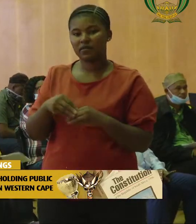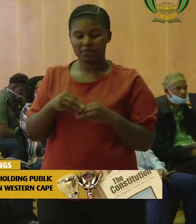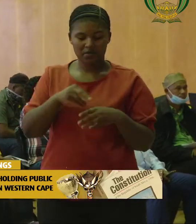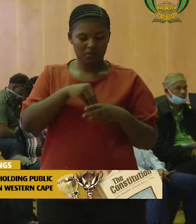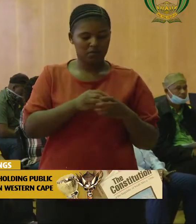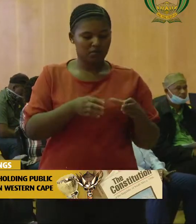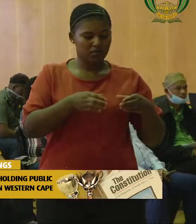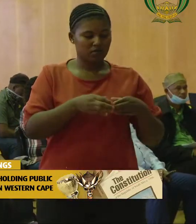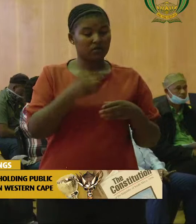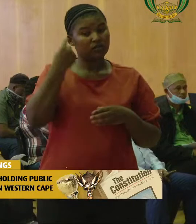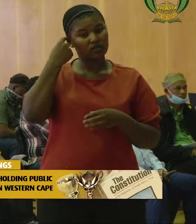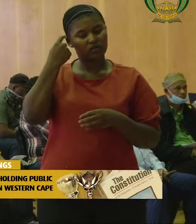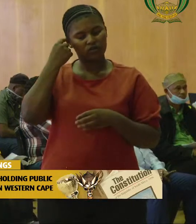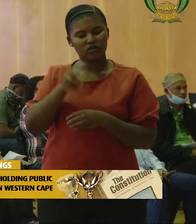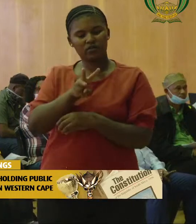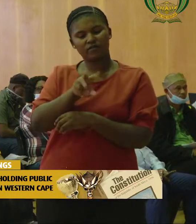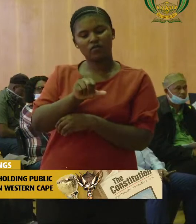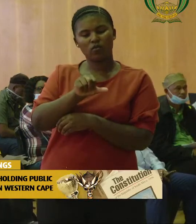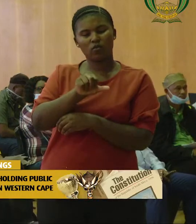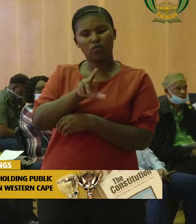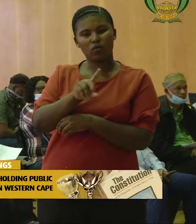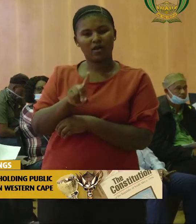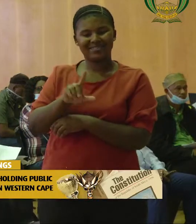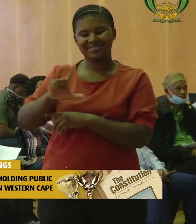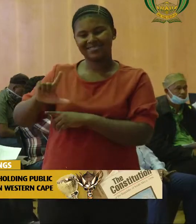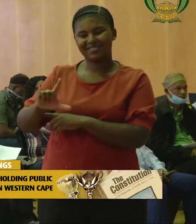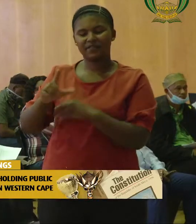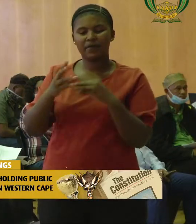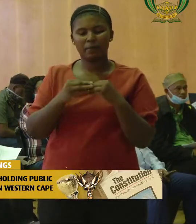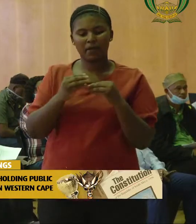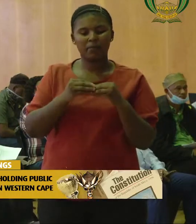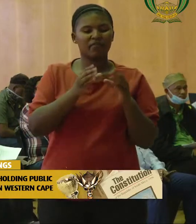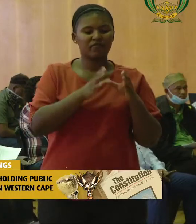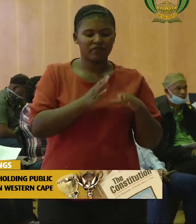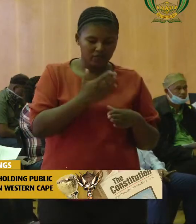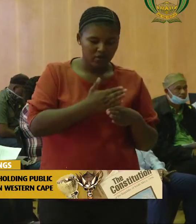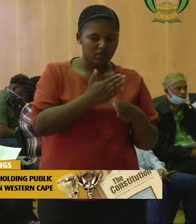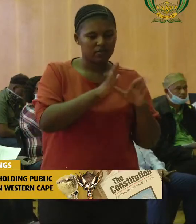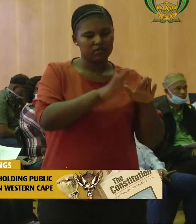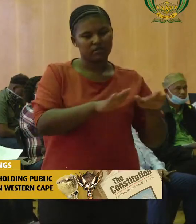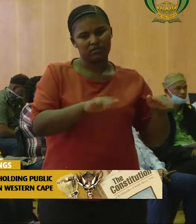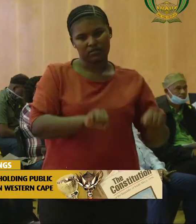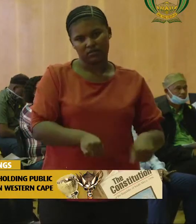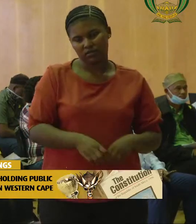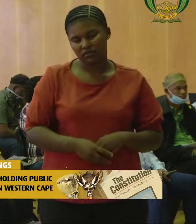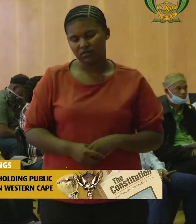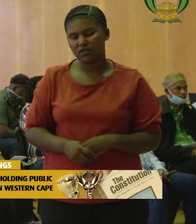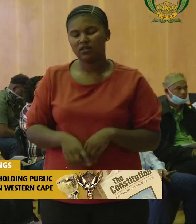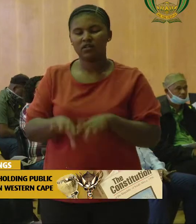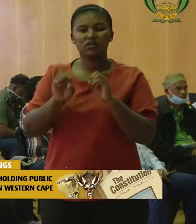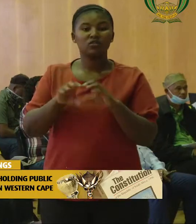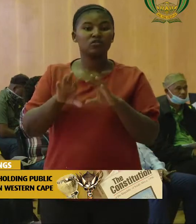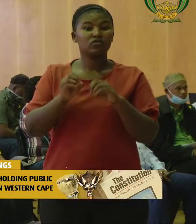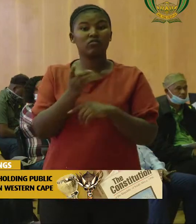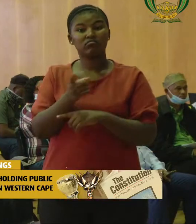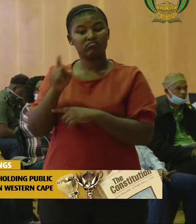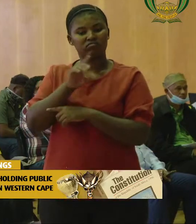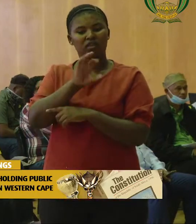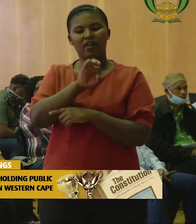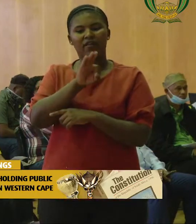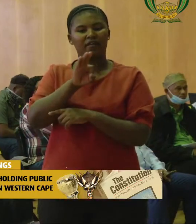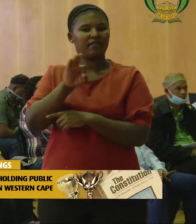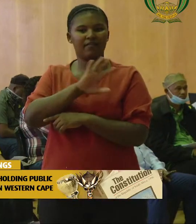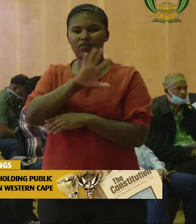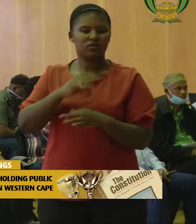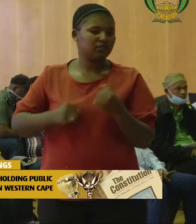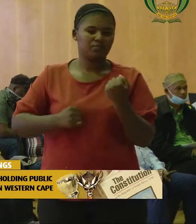also a secretary of Ward 7, and also a member of the Labour Desk. They, as the EFF, don't support the